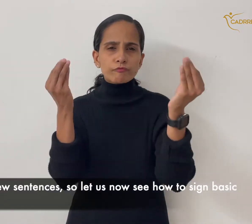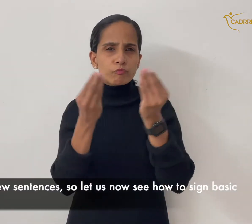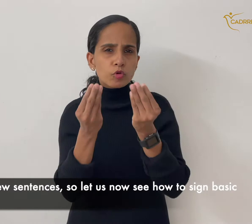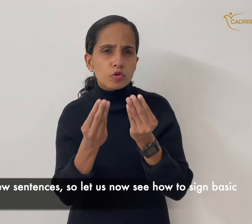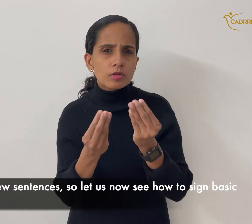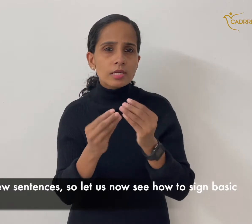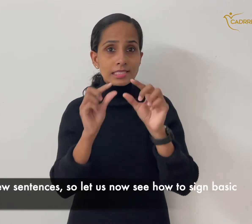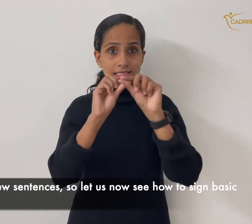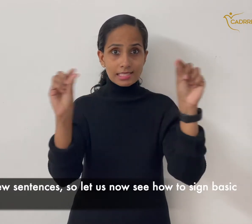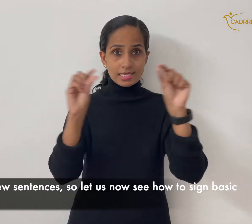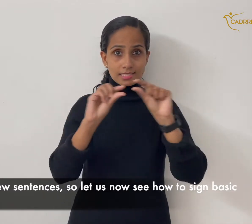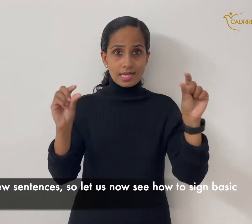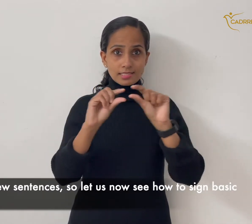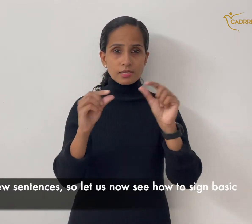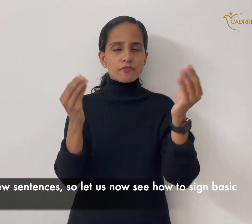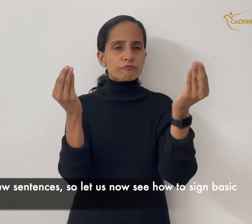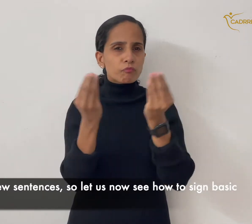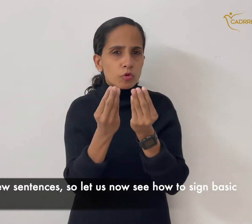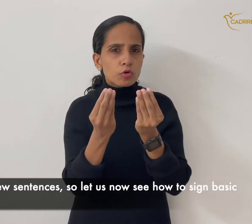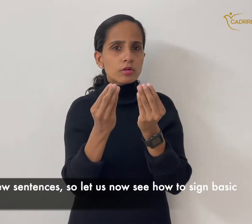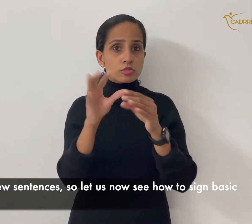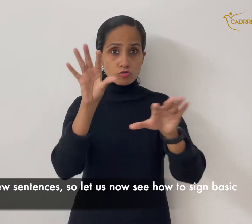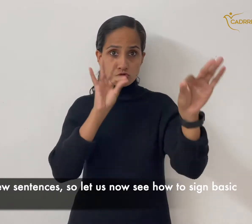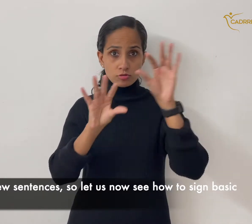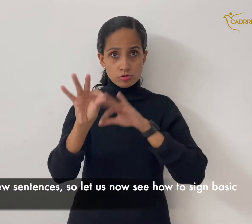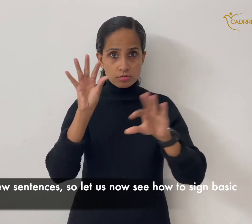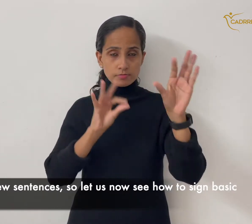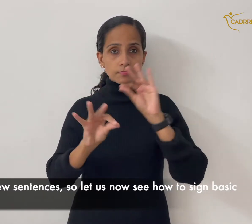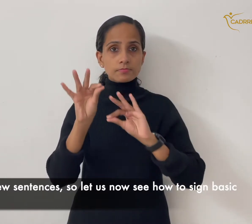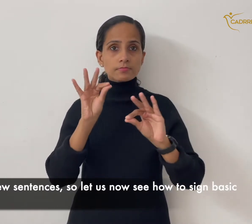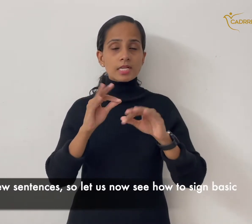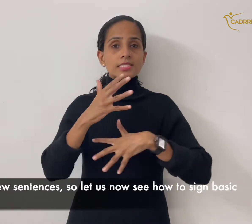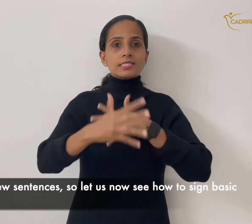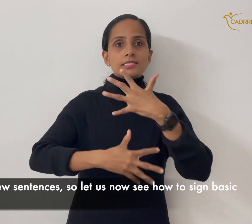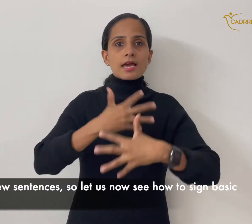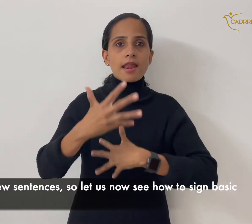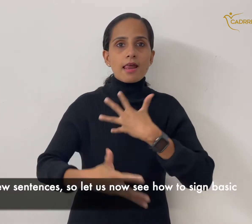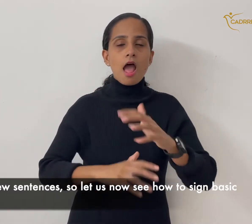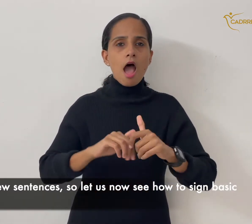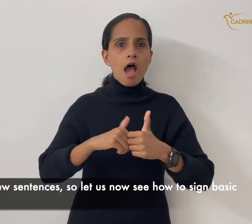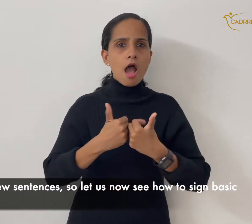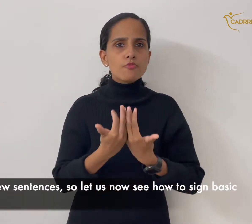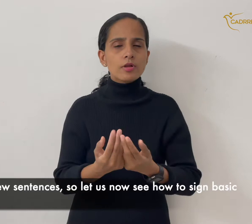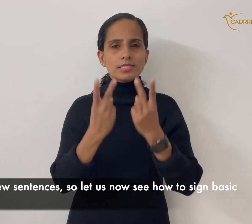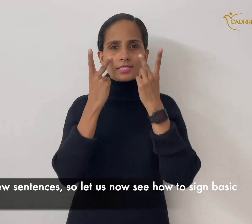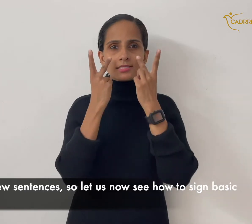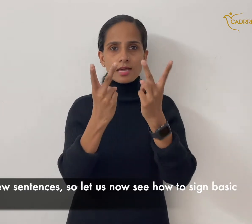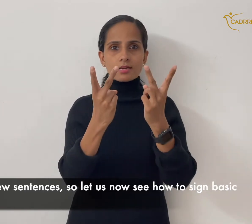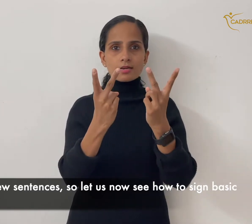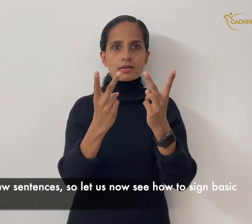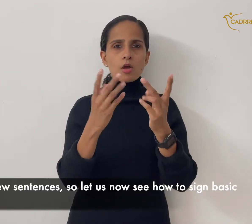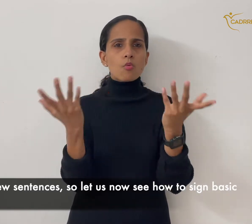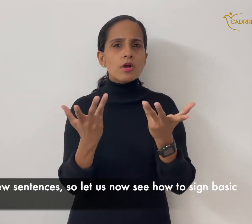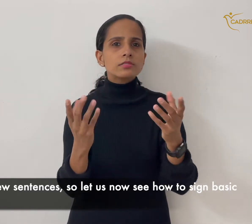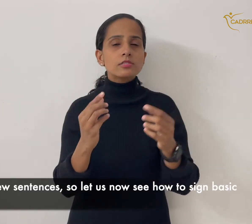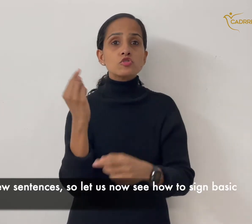We have selected a few sentences, so let us now see how to sign basic